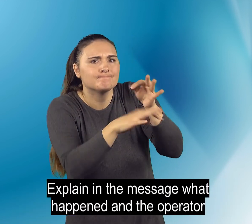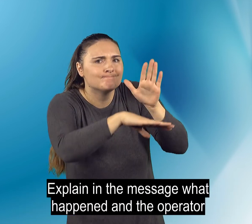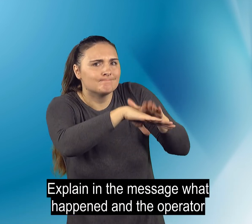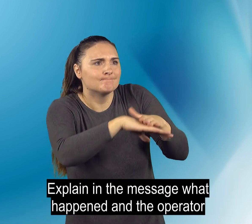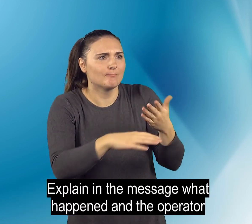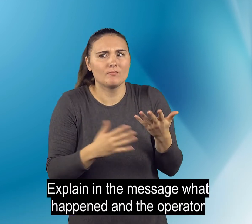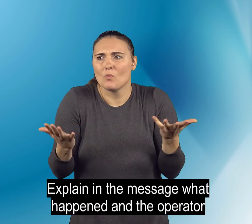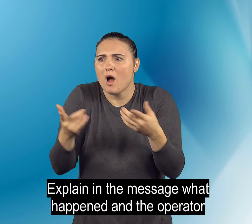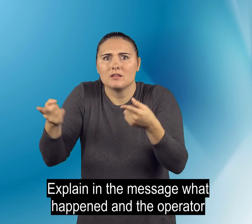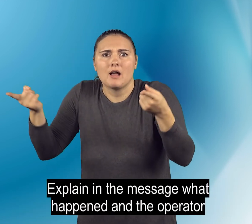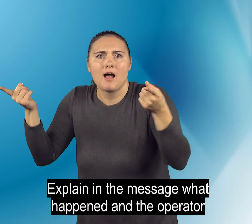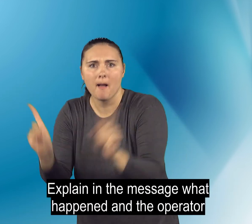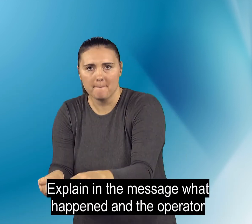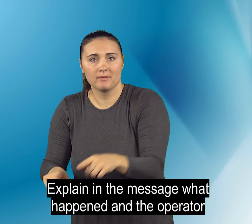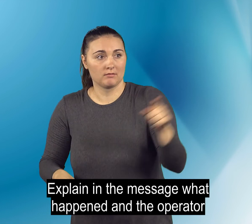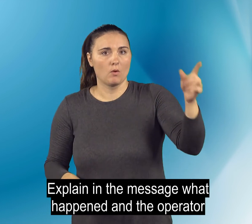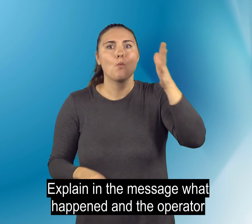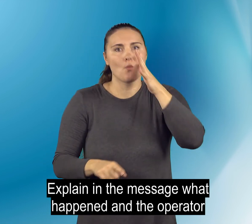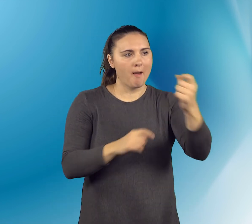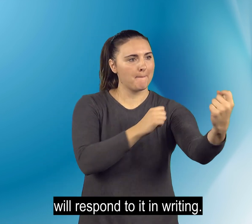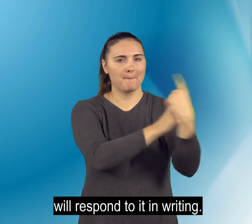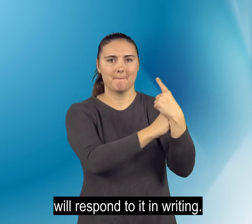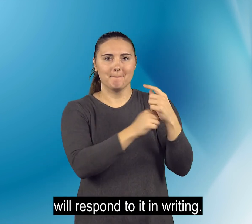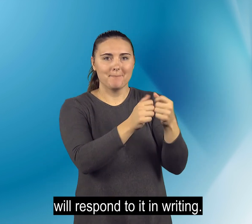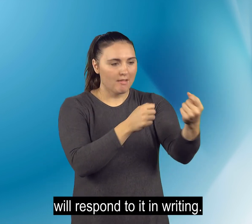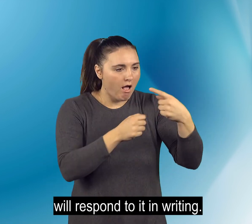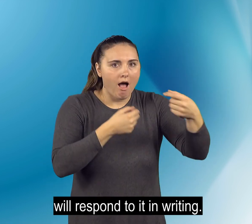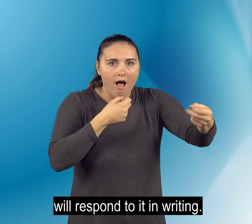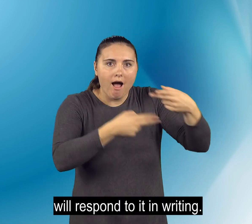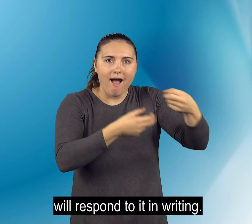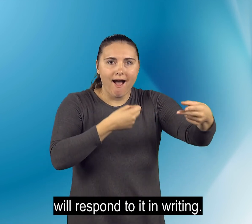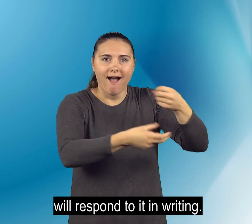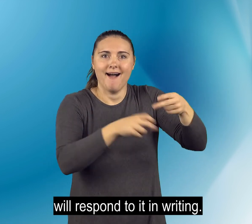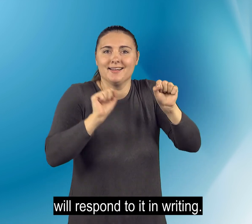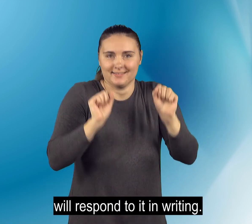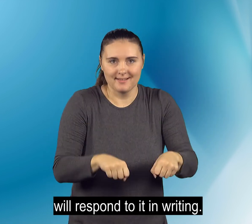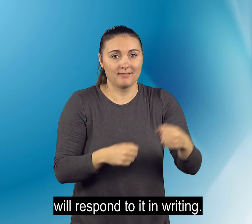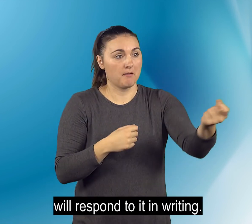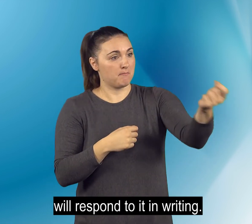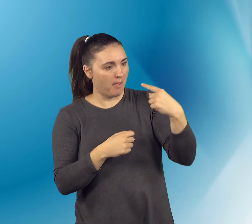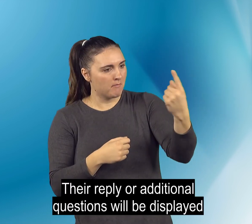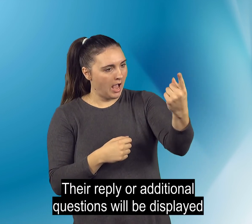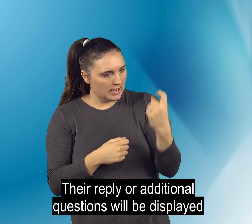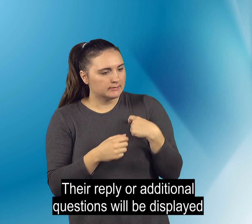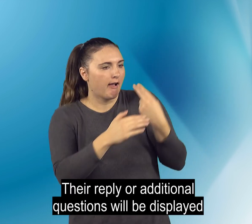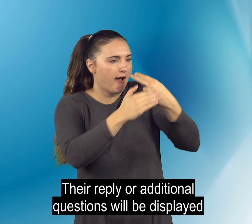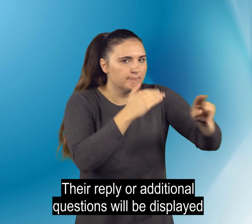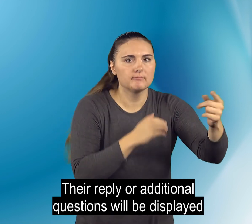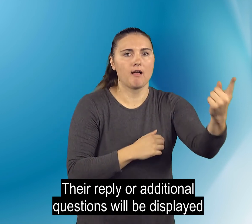in the message what happened, and the operator will respond to it in writing. Their reply or additional